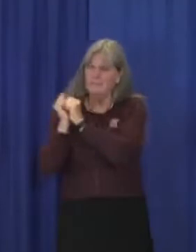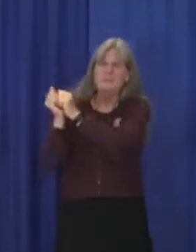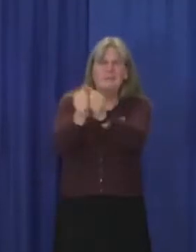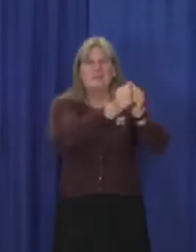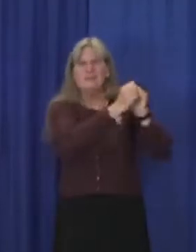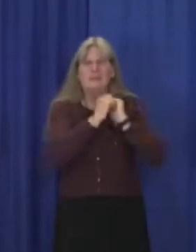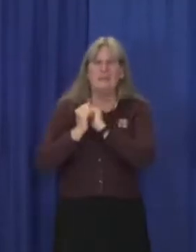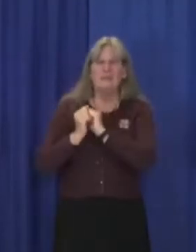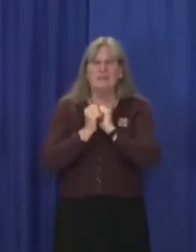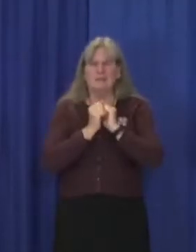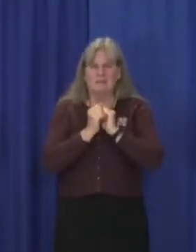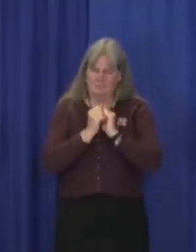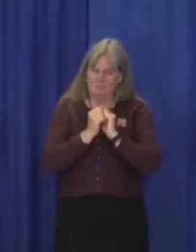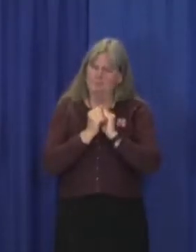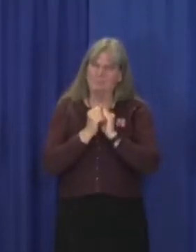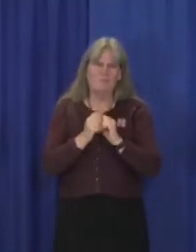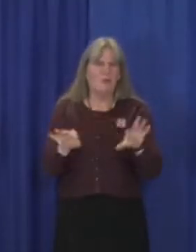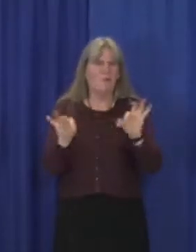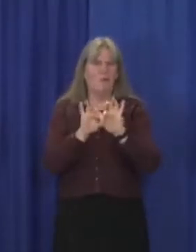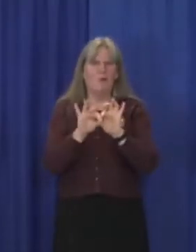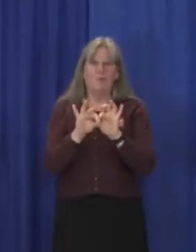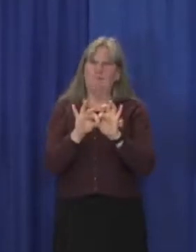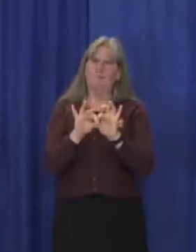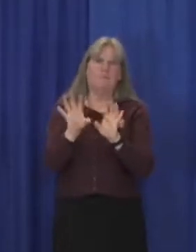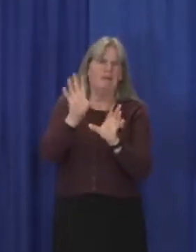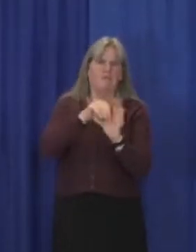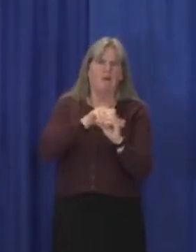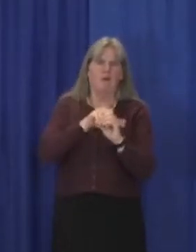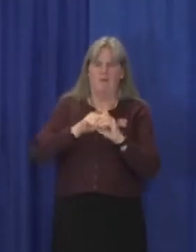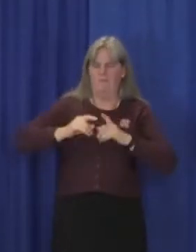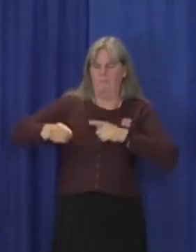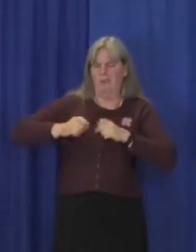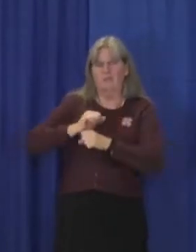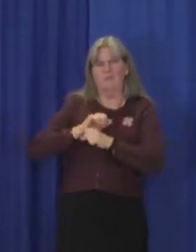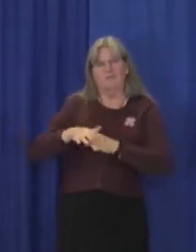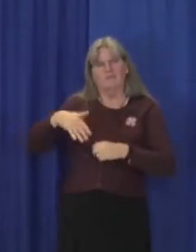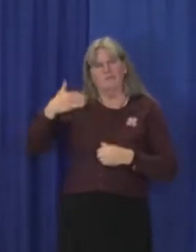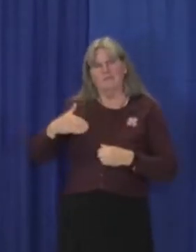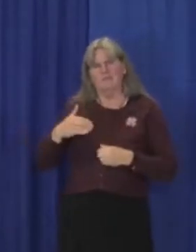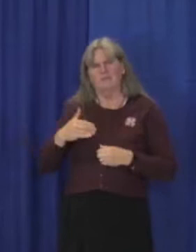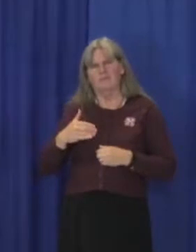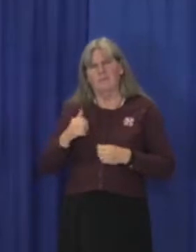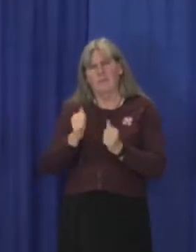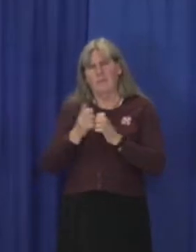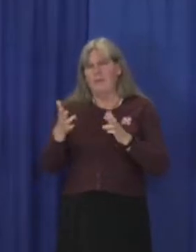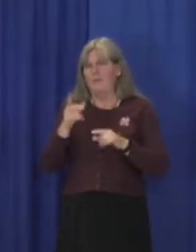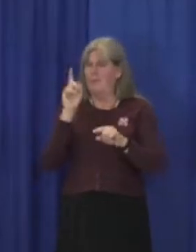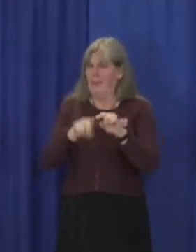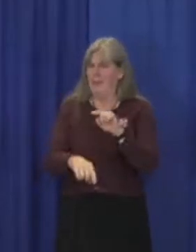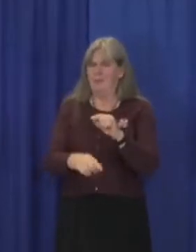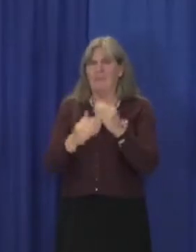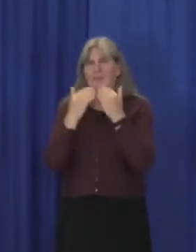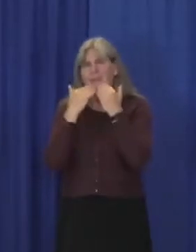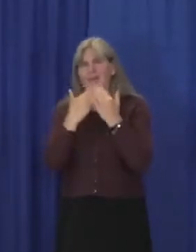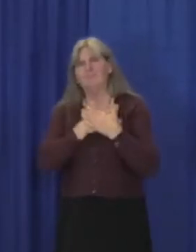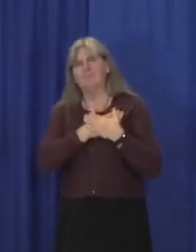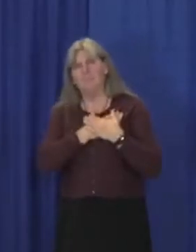community and playing critical roles in managing COVID-19. We couldn't have done it without you. Thank you from the bottom of my heart.